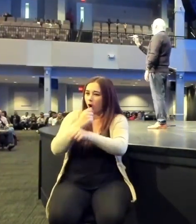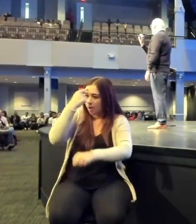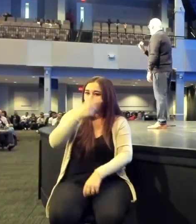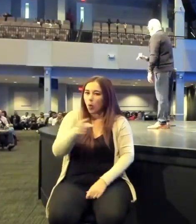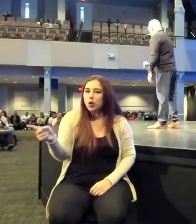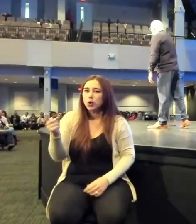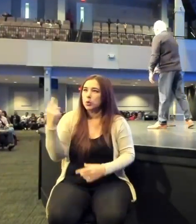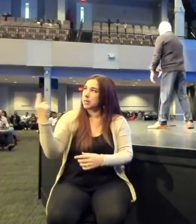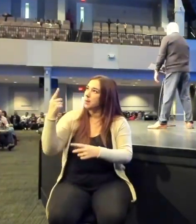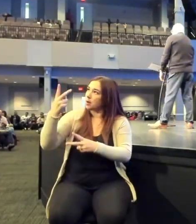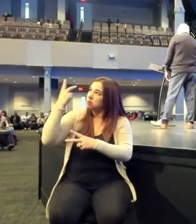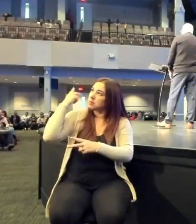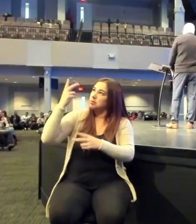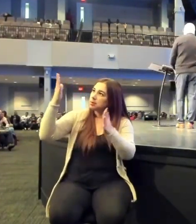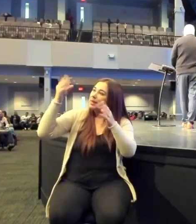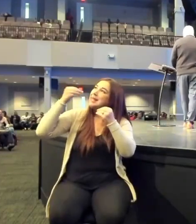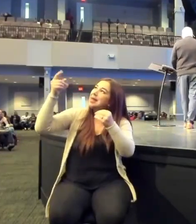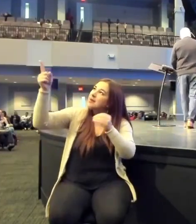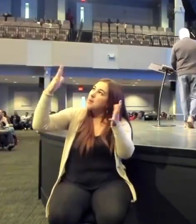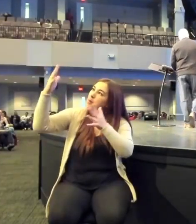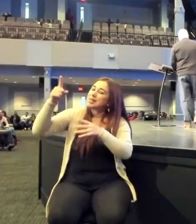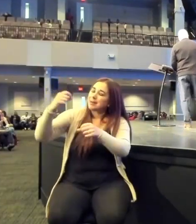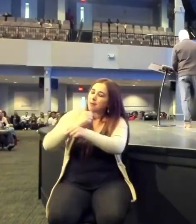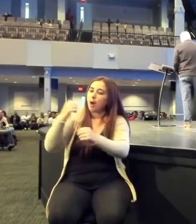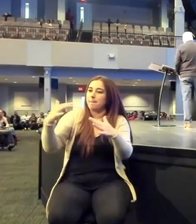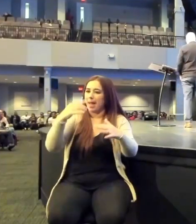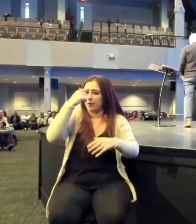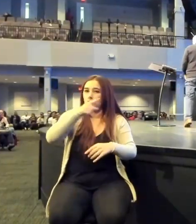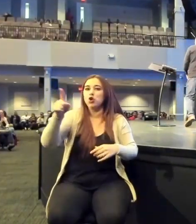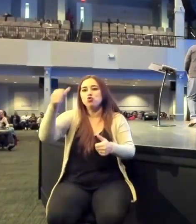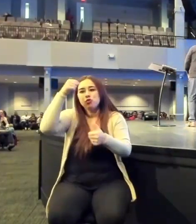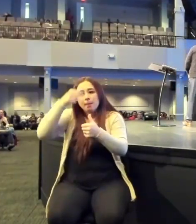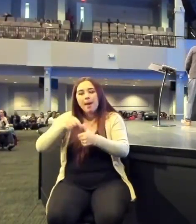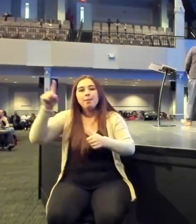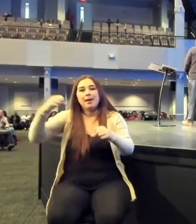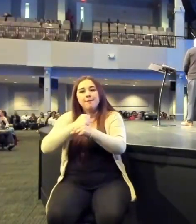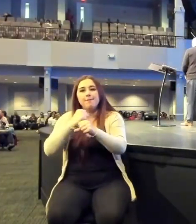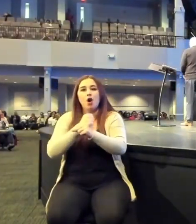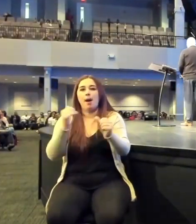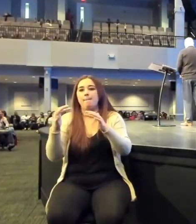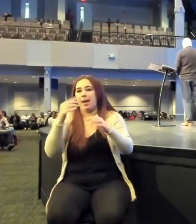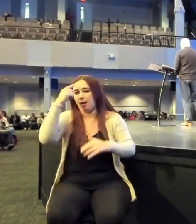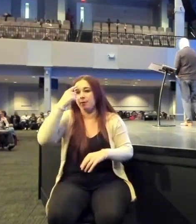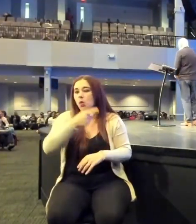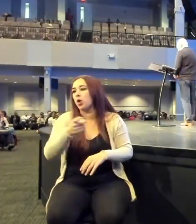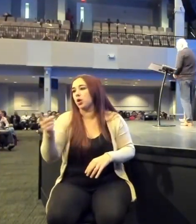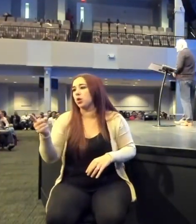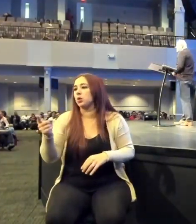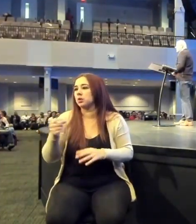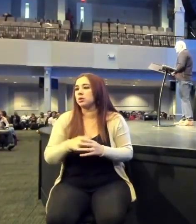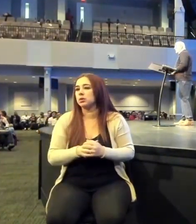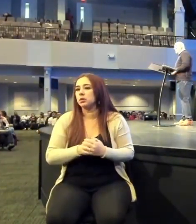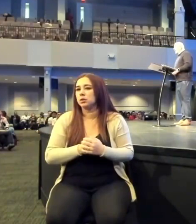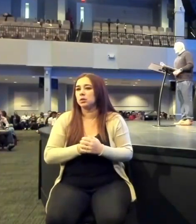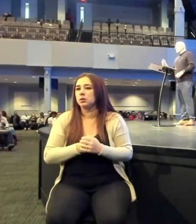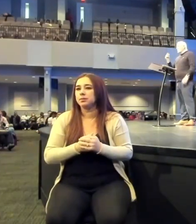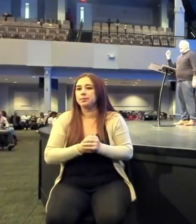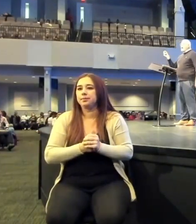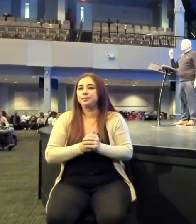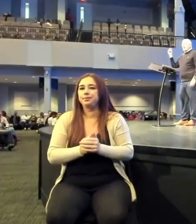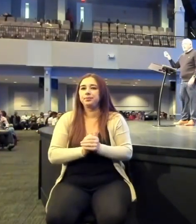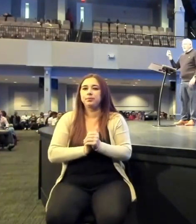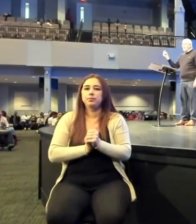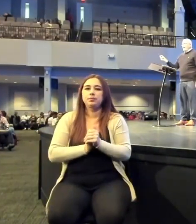battle for you somewhere along the line. Come on, let's give Him some praise right now. You know He fought a battle for you. Okay. You're not